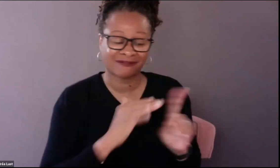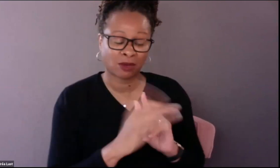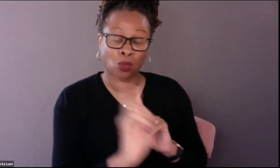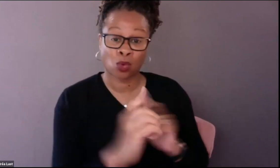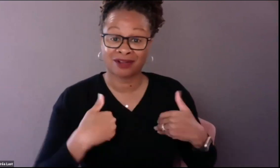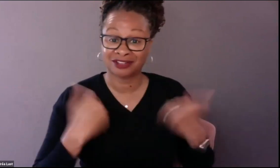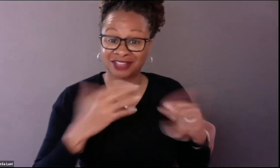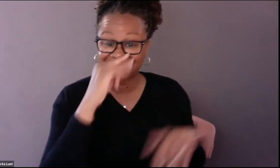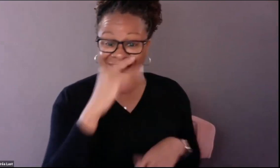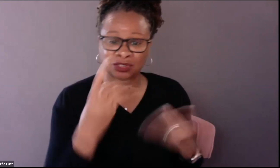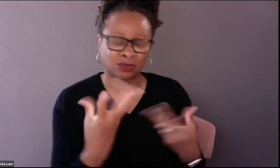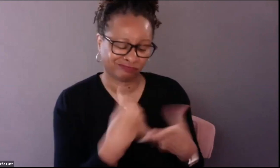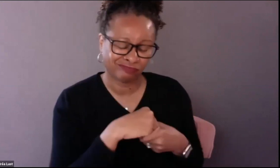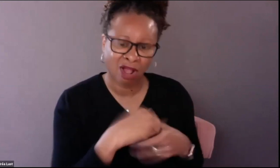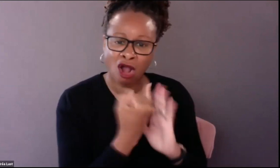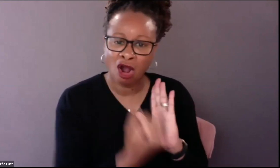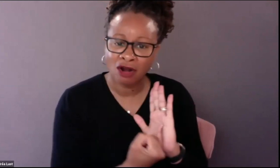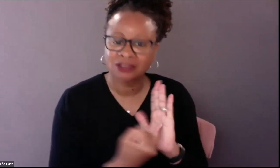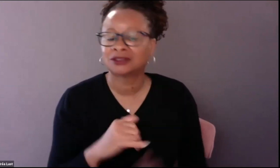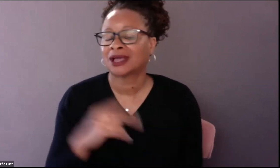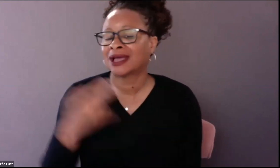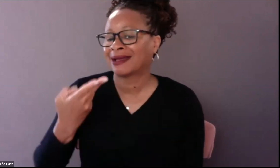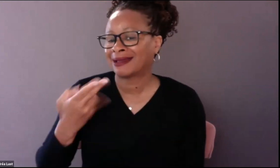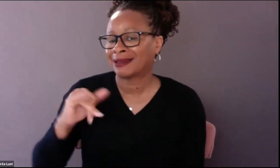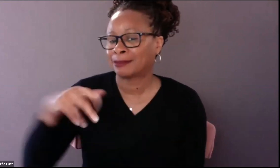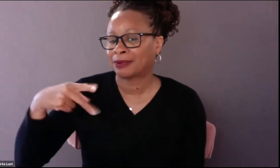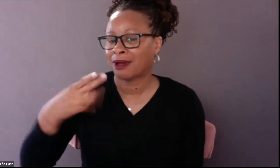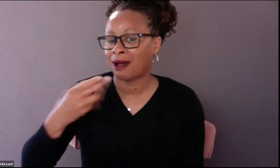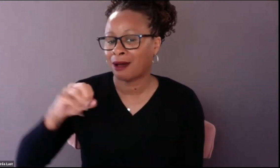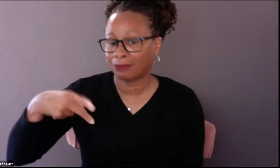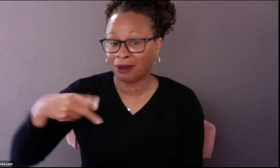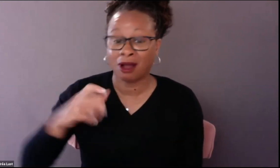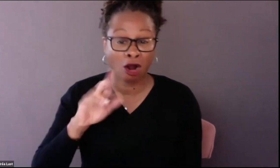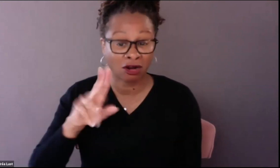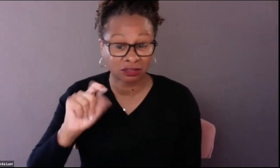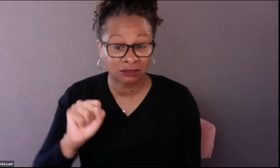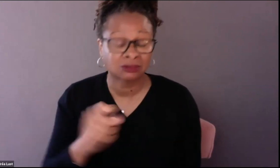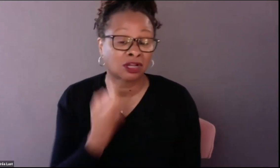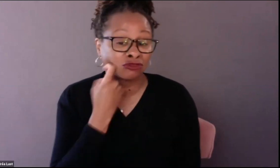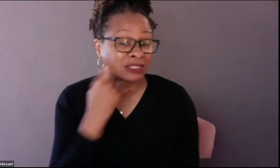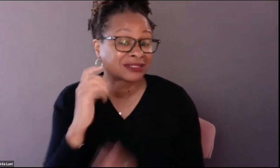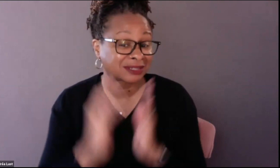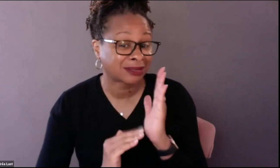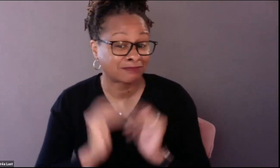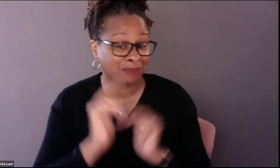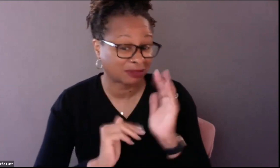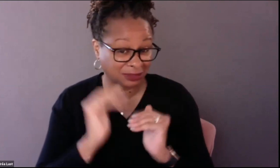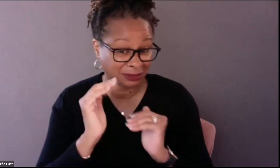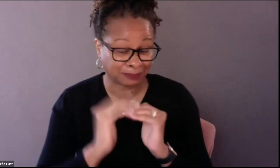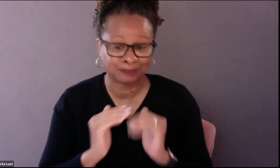and engage in hip hop arts. Particularly, we have just recently built a